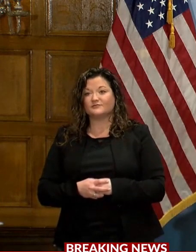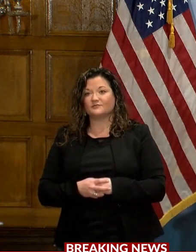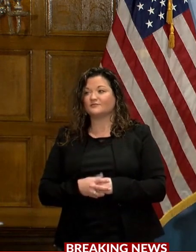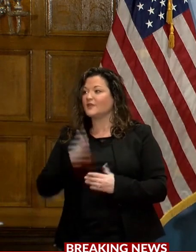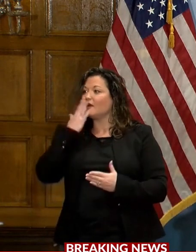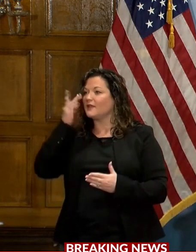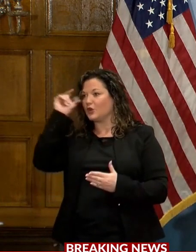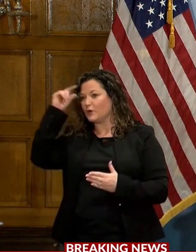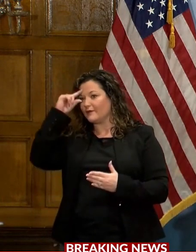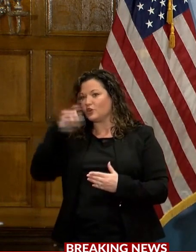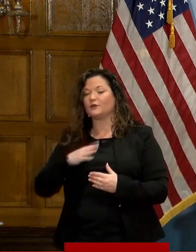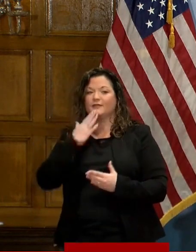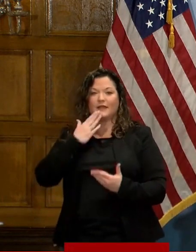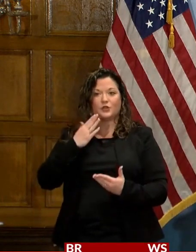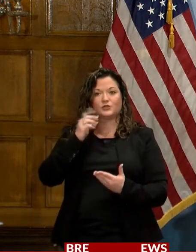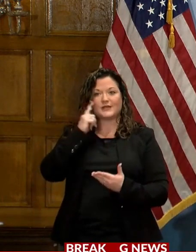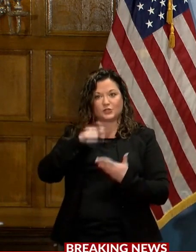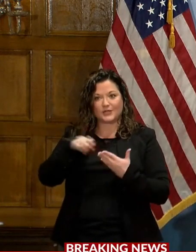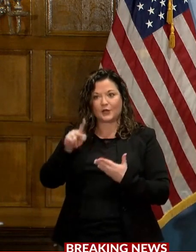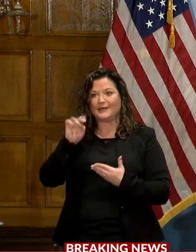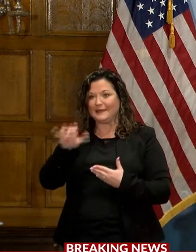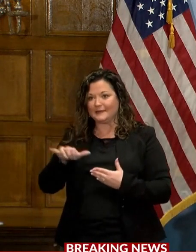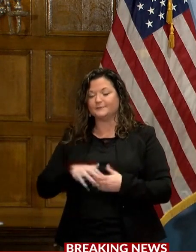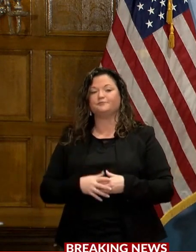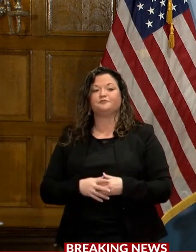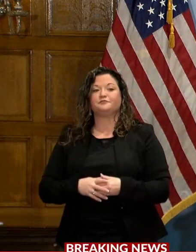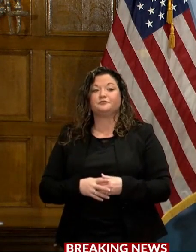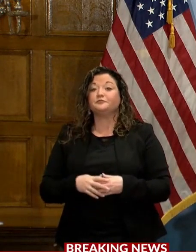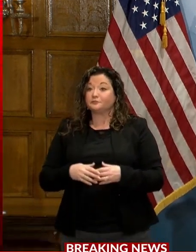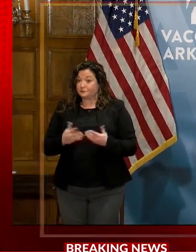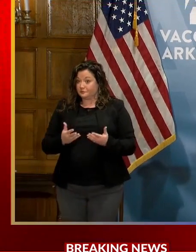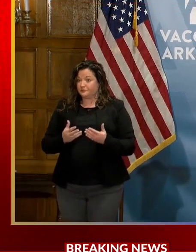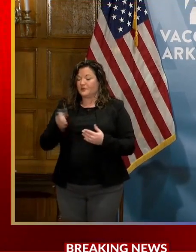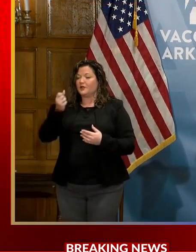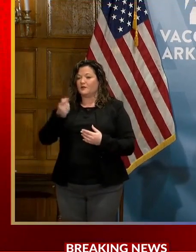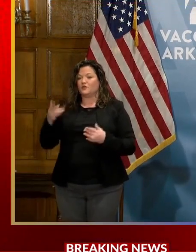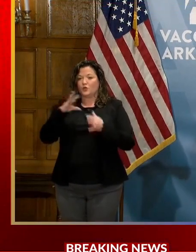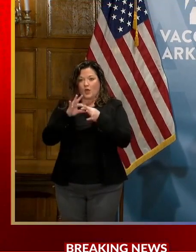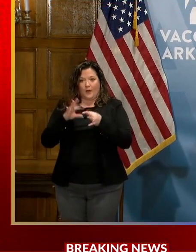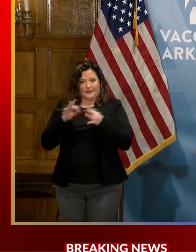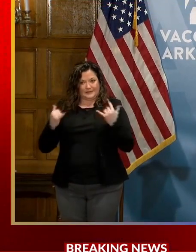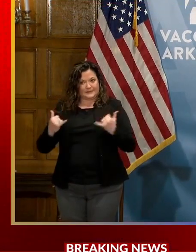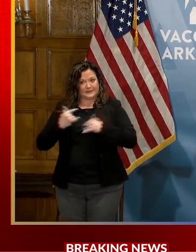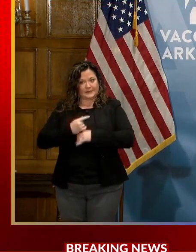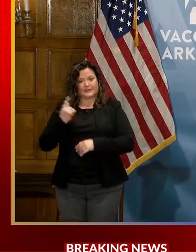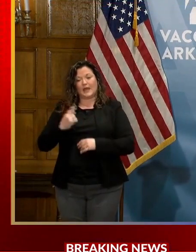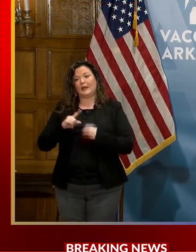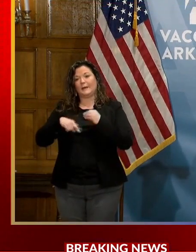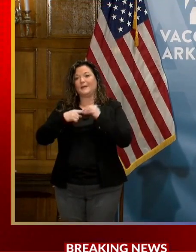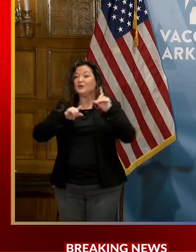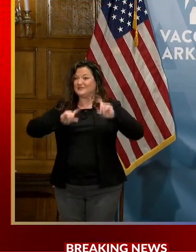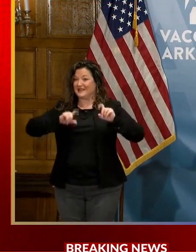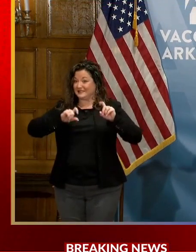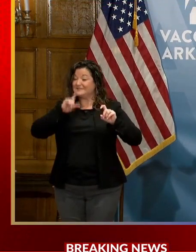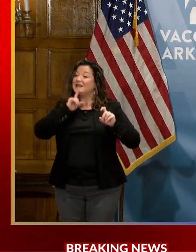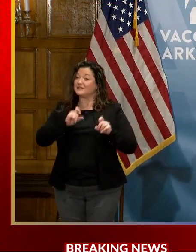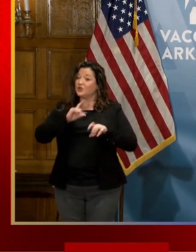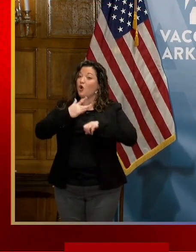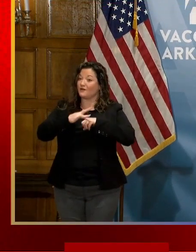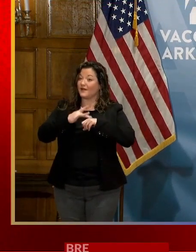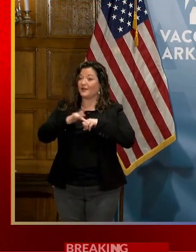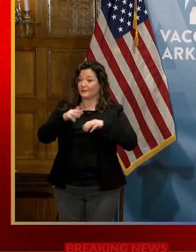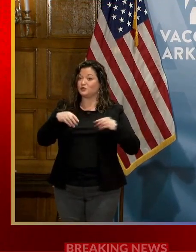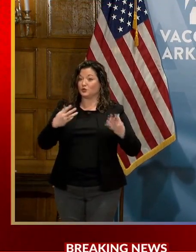Thank you, Governor. Thank you, Secretary Key. A couple of comments today on the testing. So tests are available. They're being given for